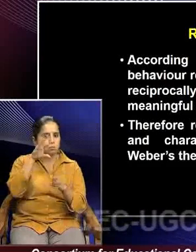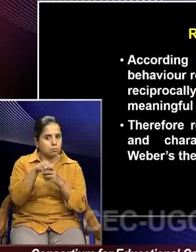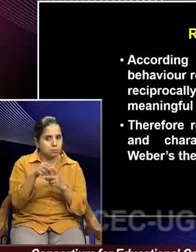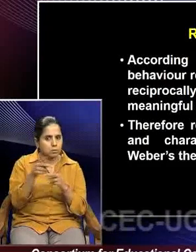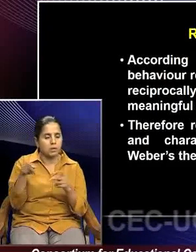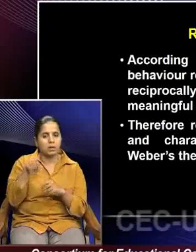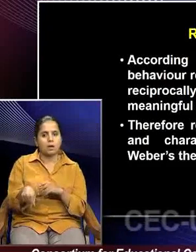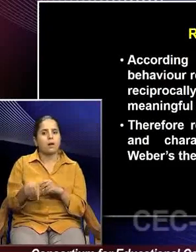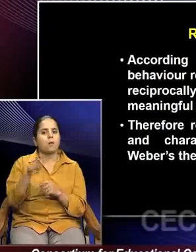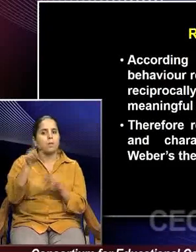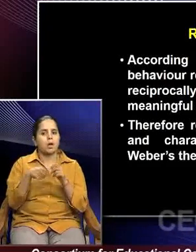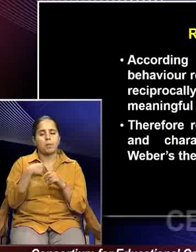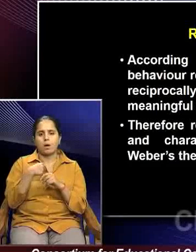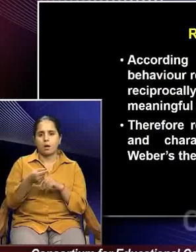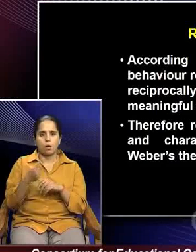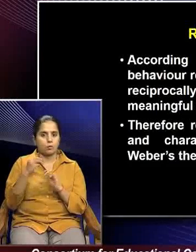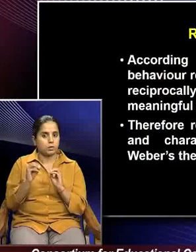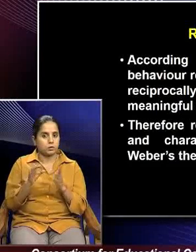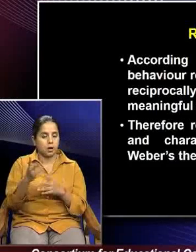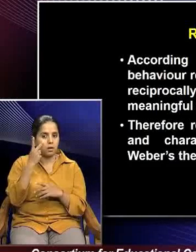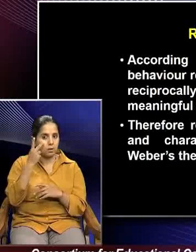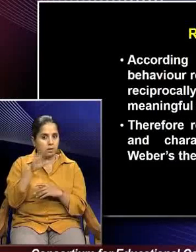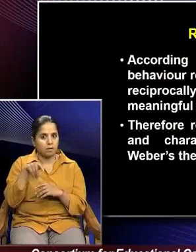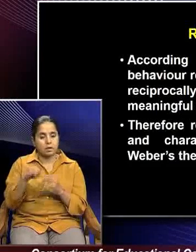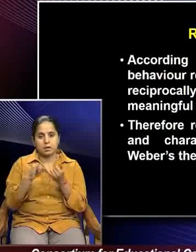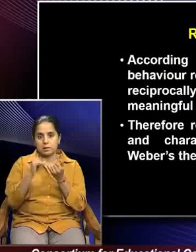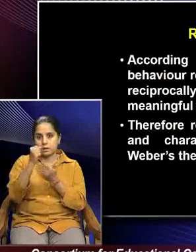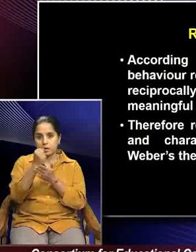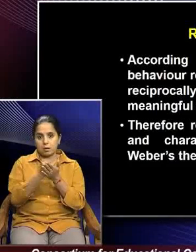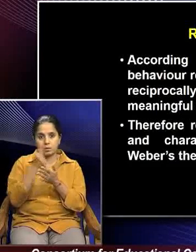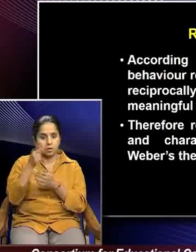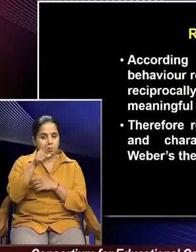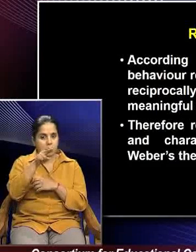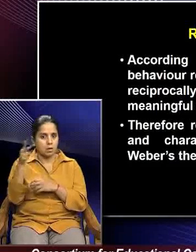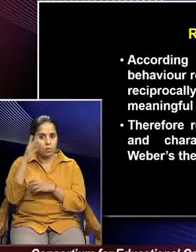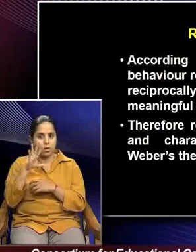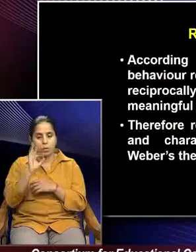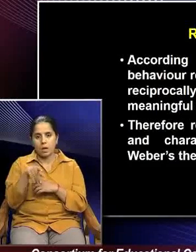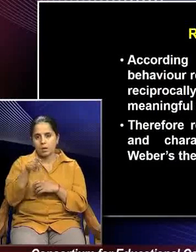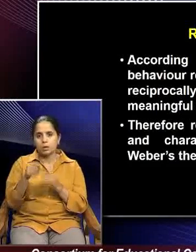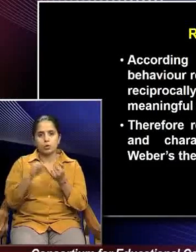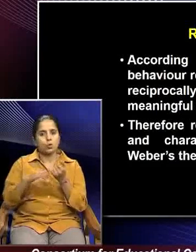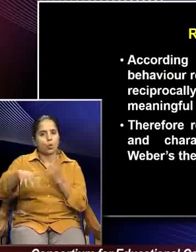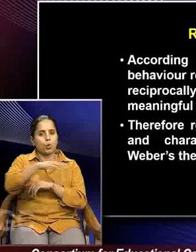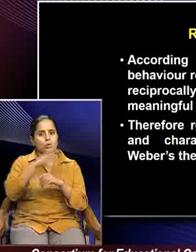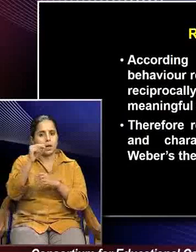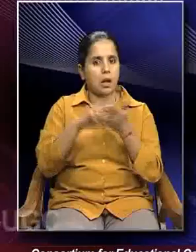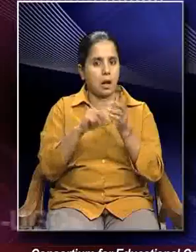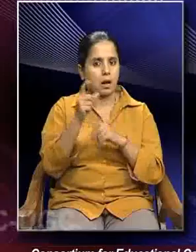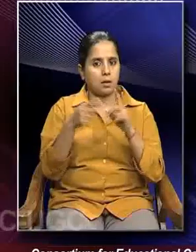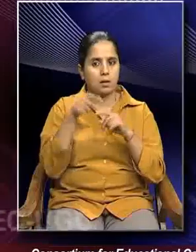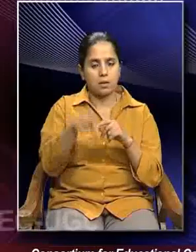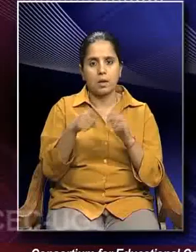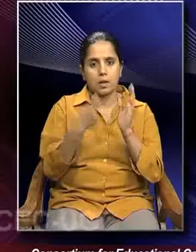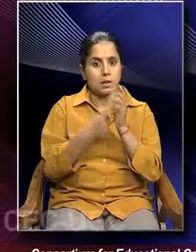a reciprocally oriented, subjectively meaningful social conduct. Now, what is